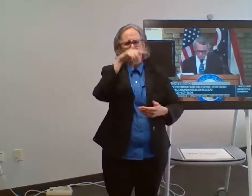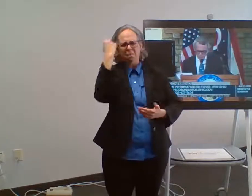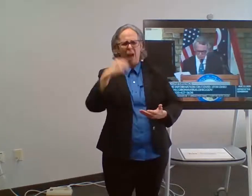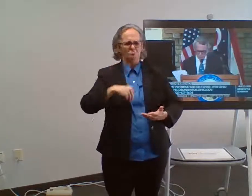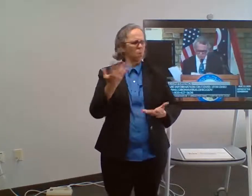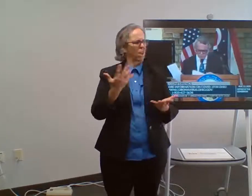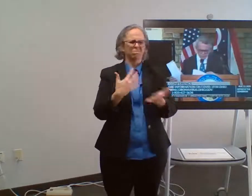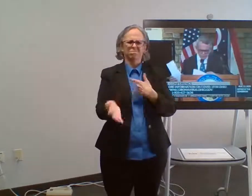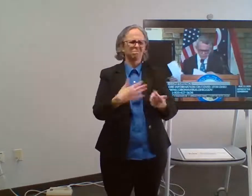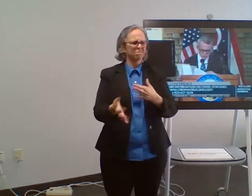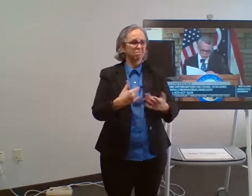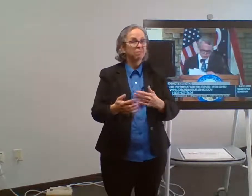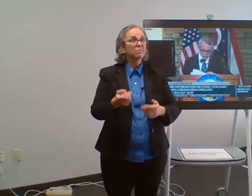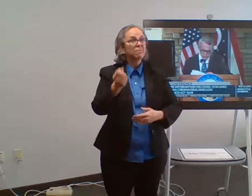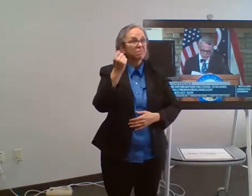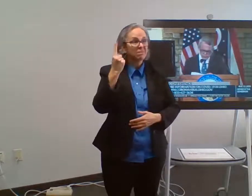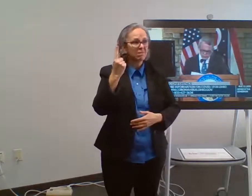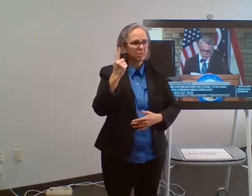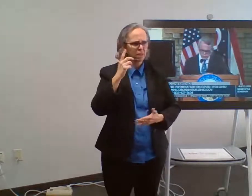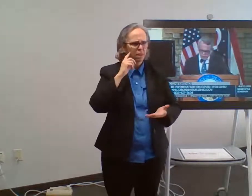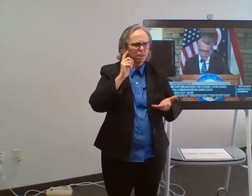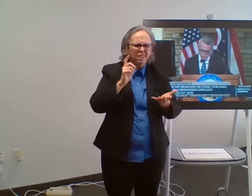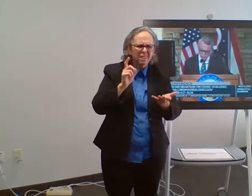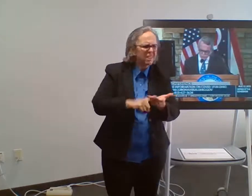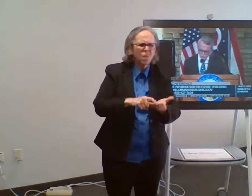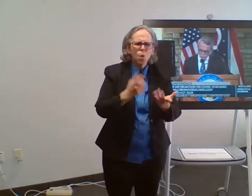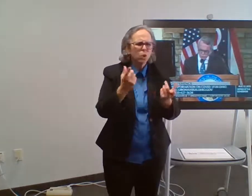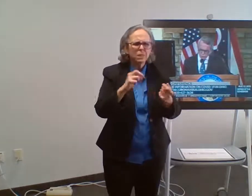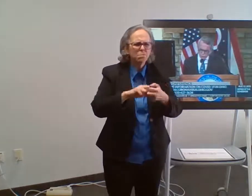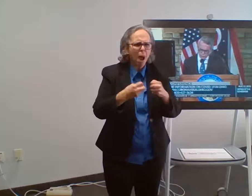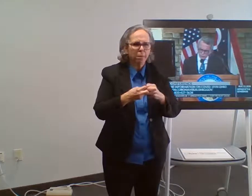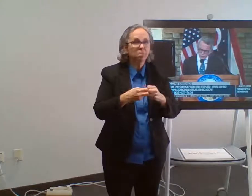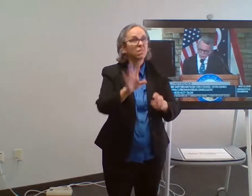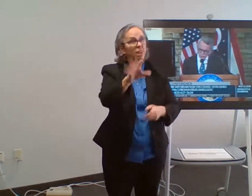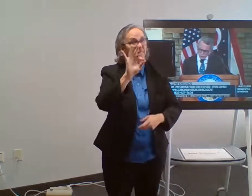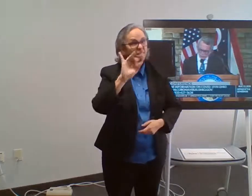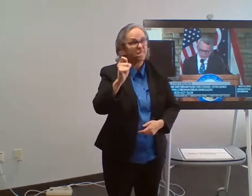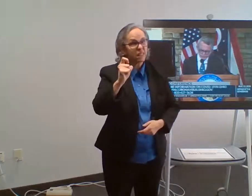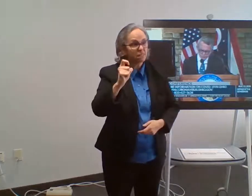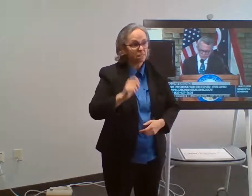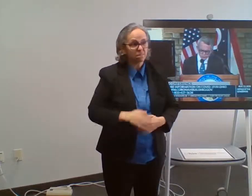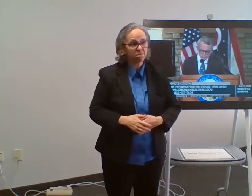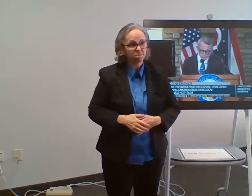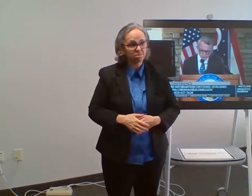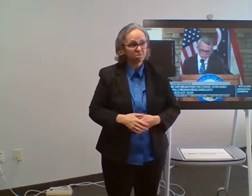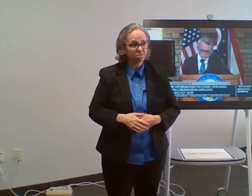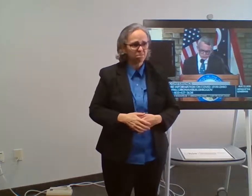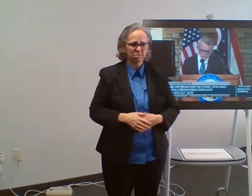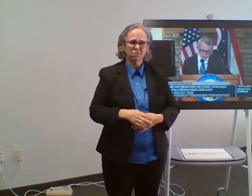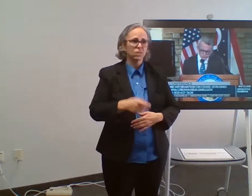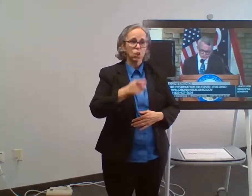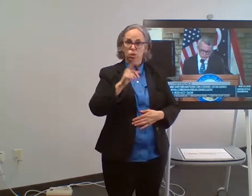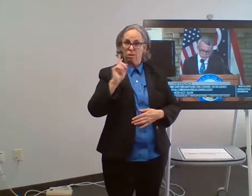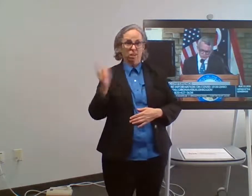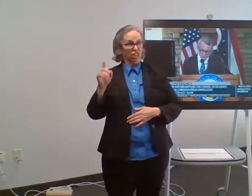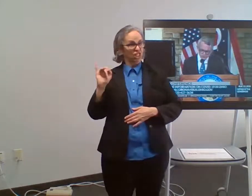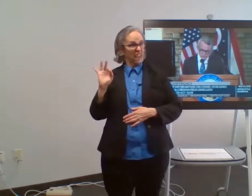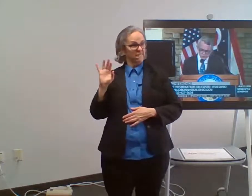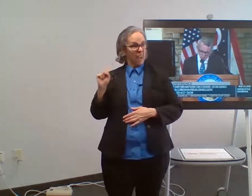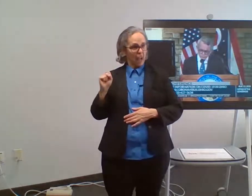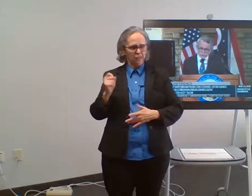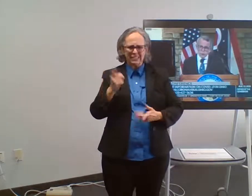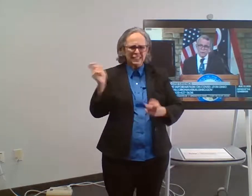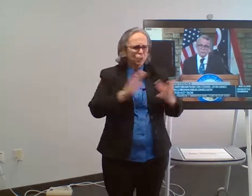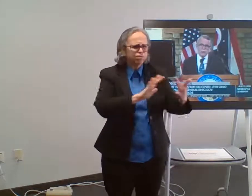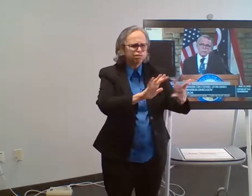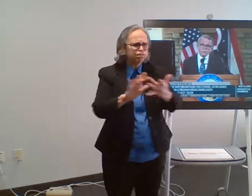The Ohio Department of Jobs and Family Services is reaching out to minorities who have experienced the children's system